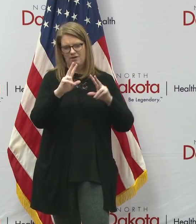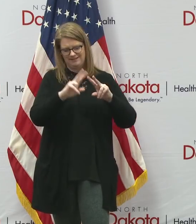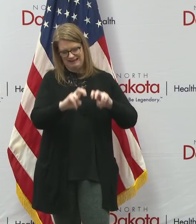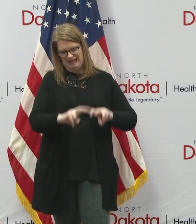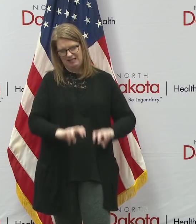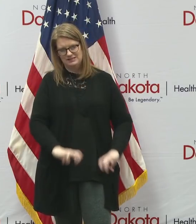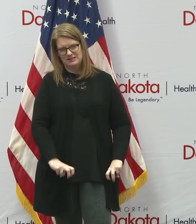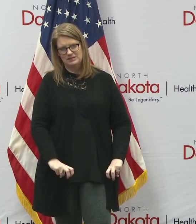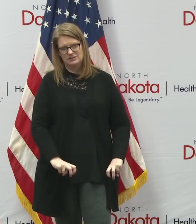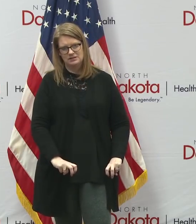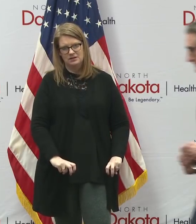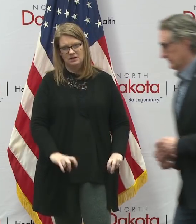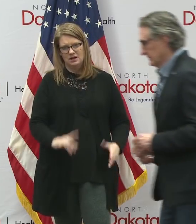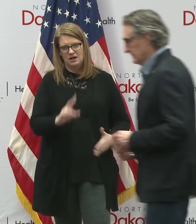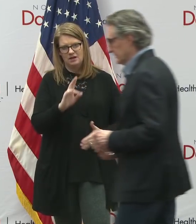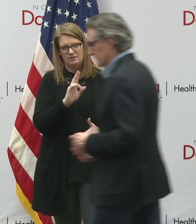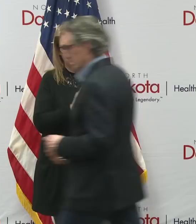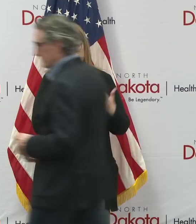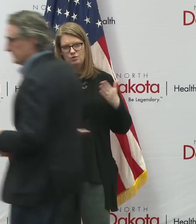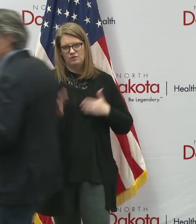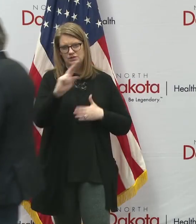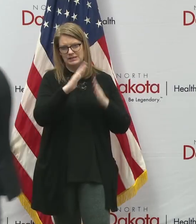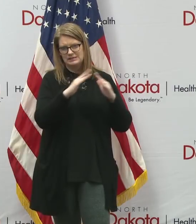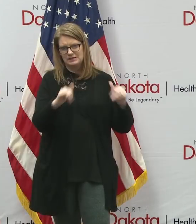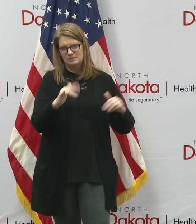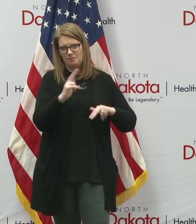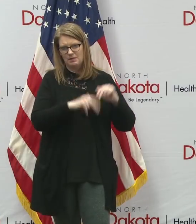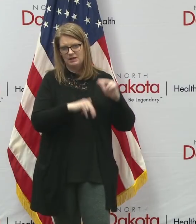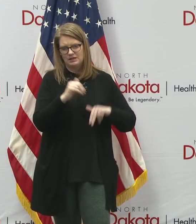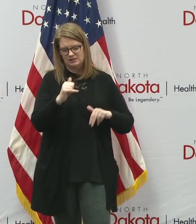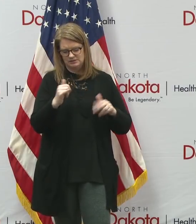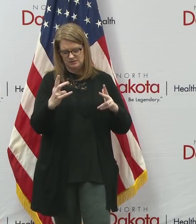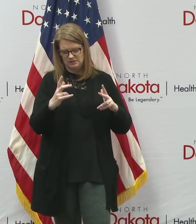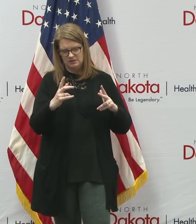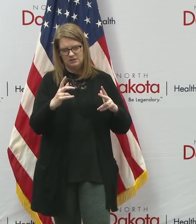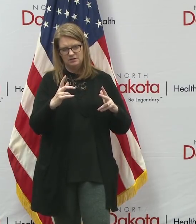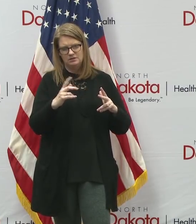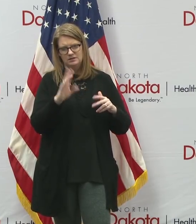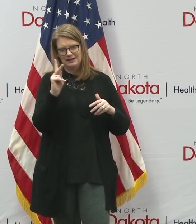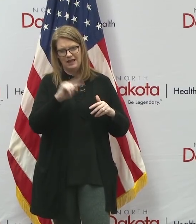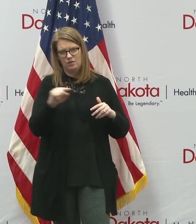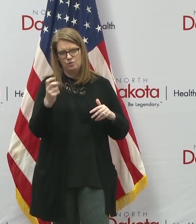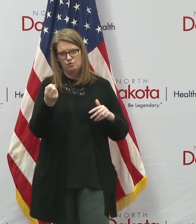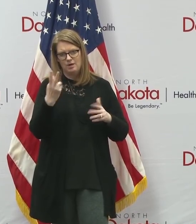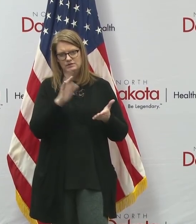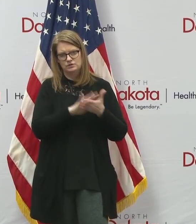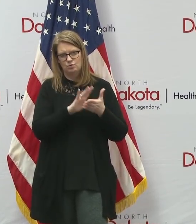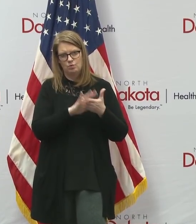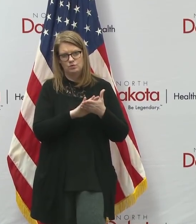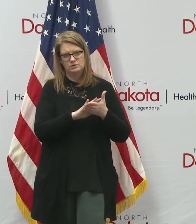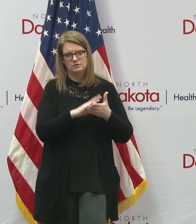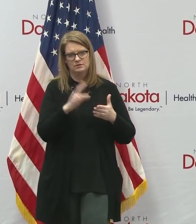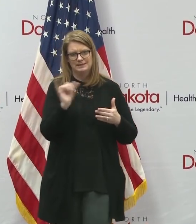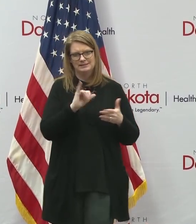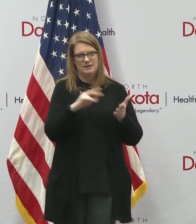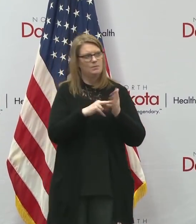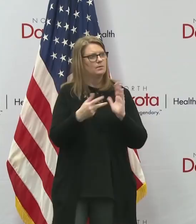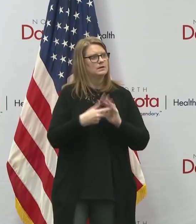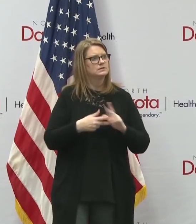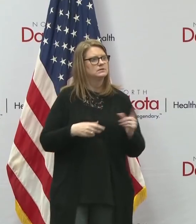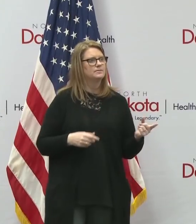of university system buildings the possibility of using K-12 schools for the same purpose?